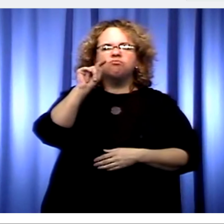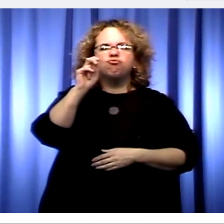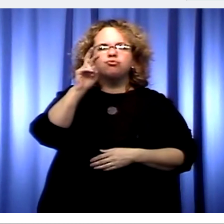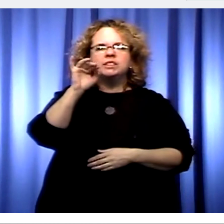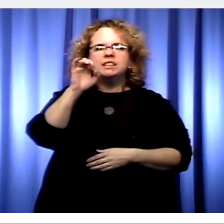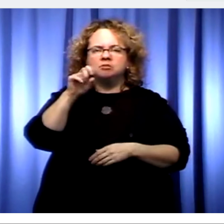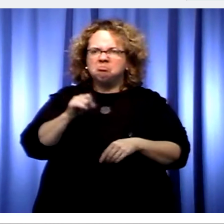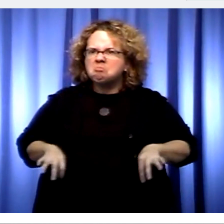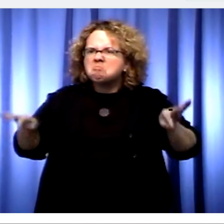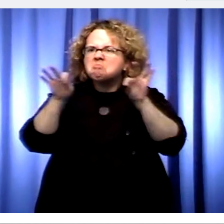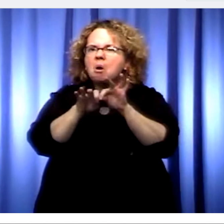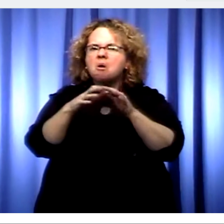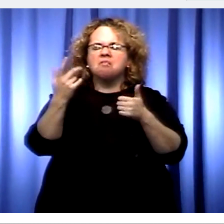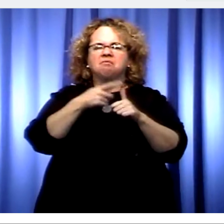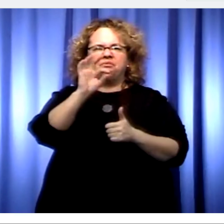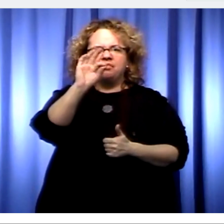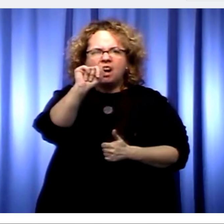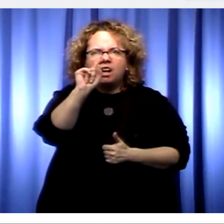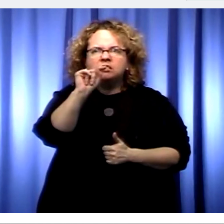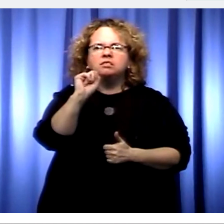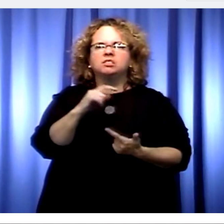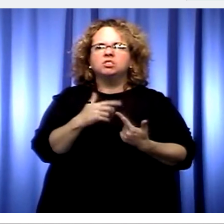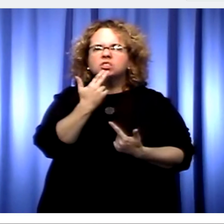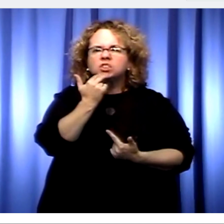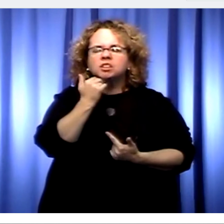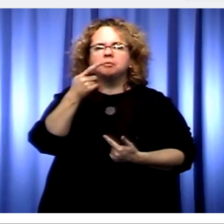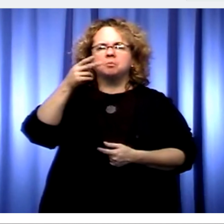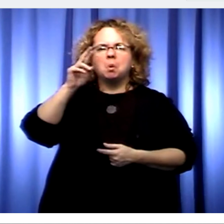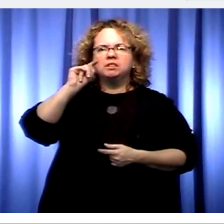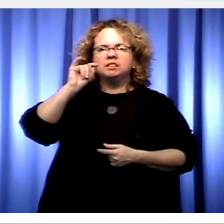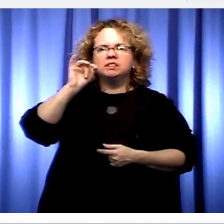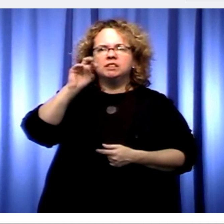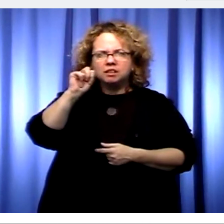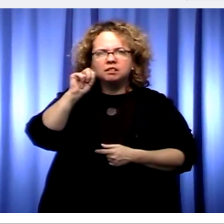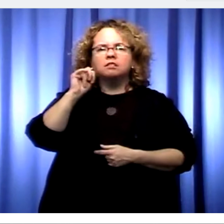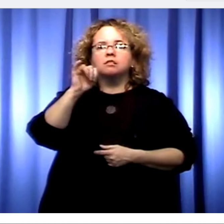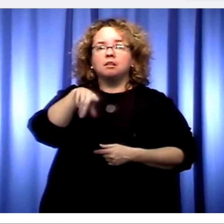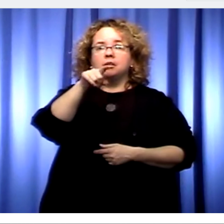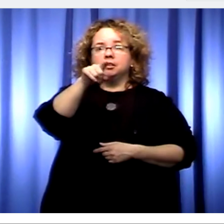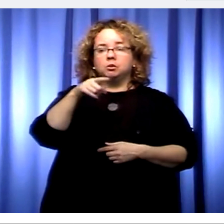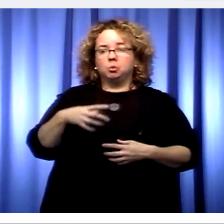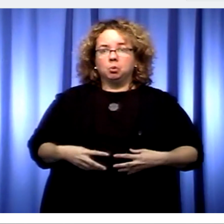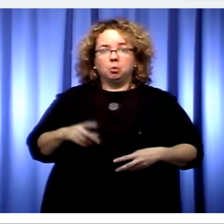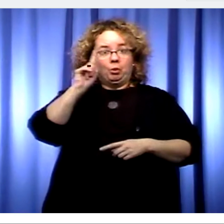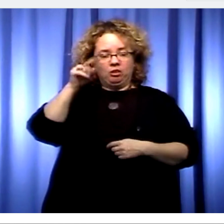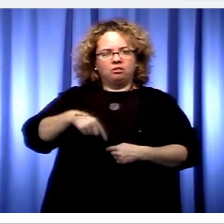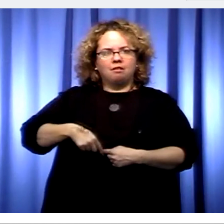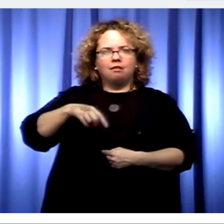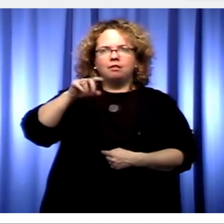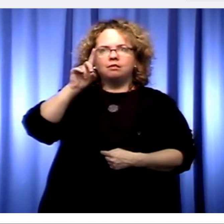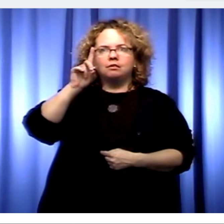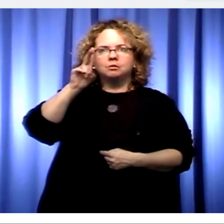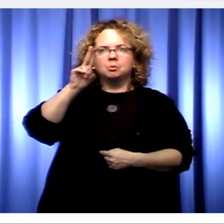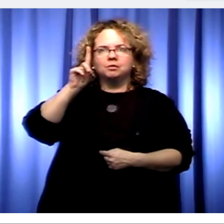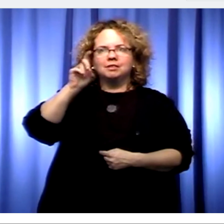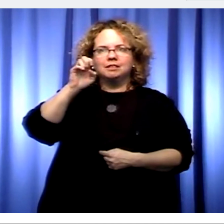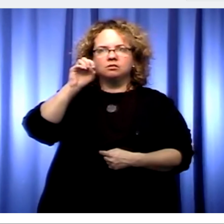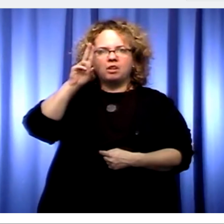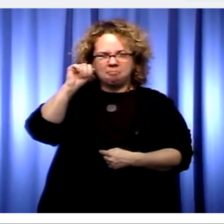absorbs some of these different nutrients and vitamins within the bloodstream, and they're very important within the digestive system.